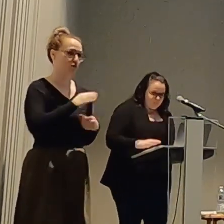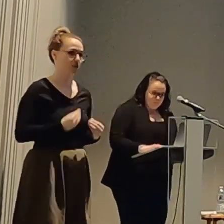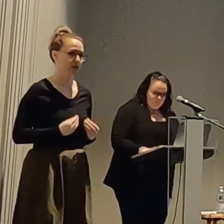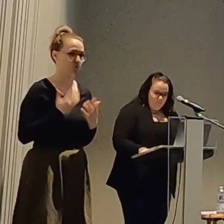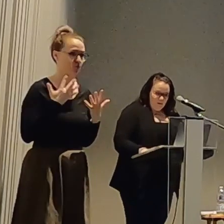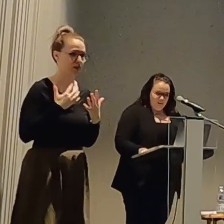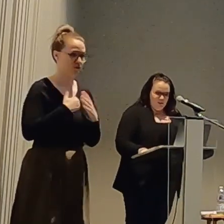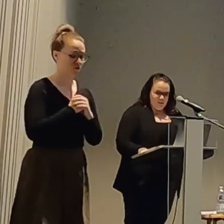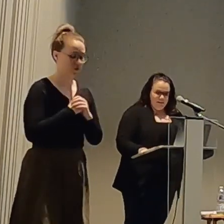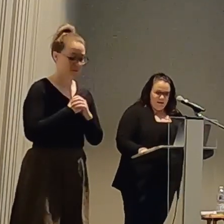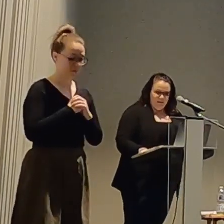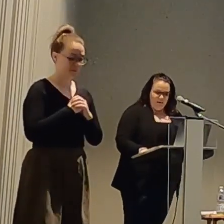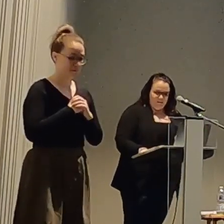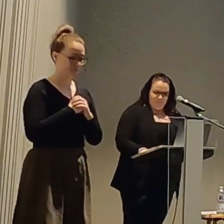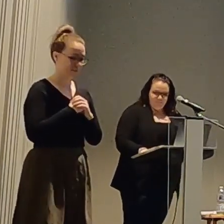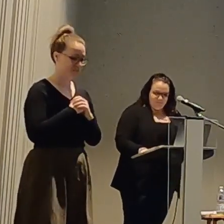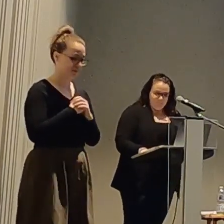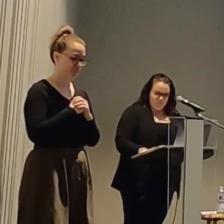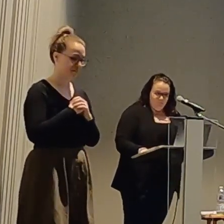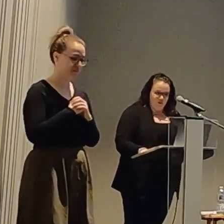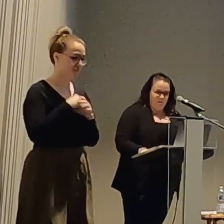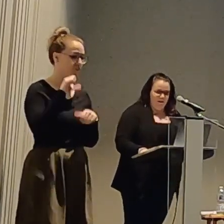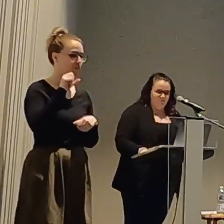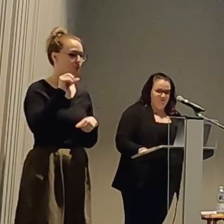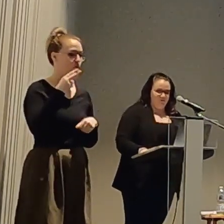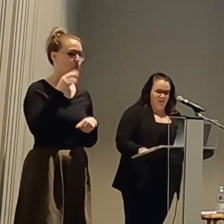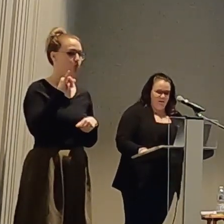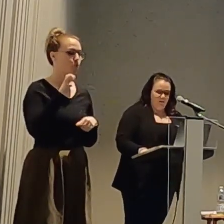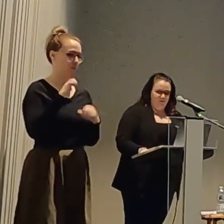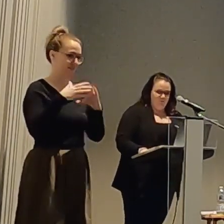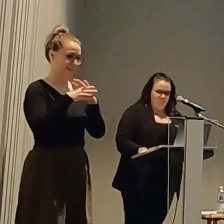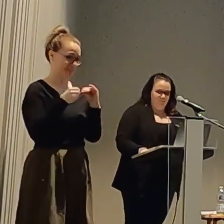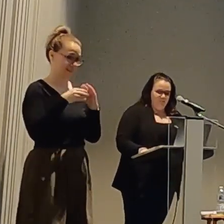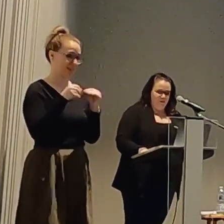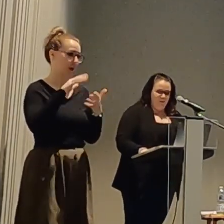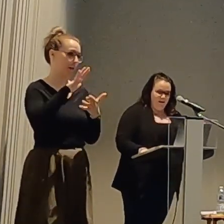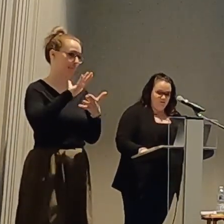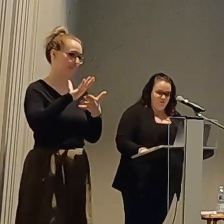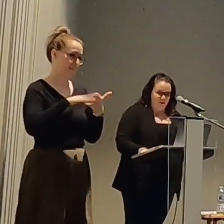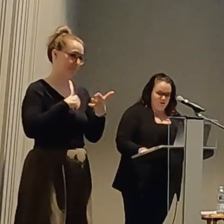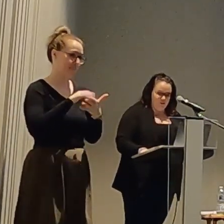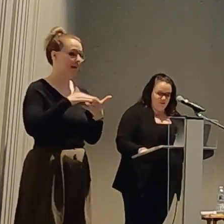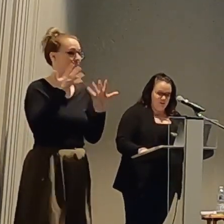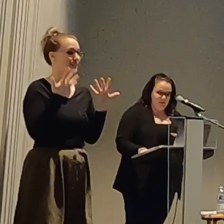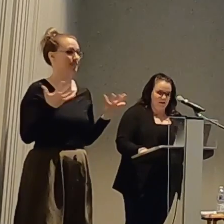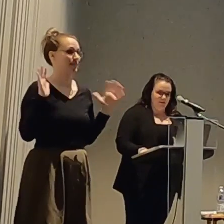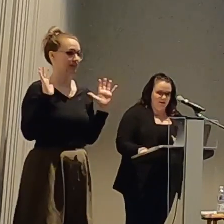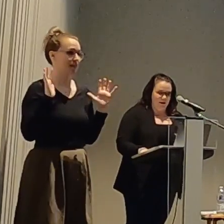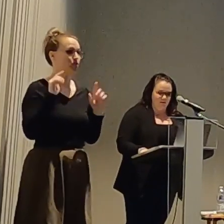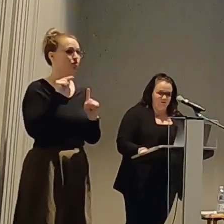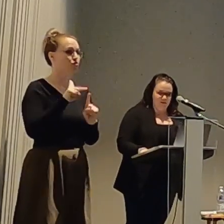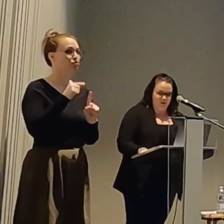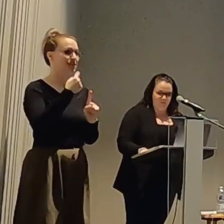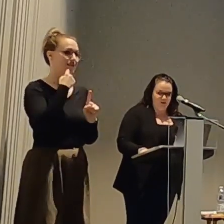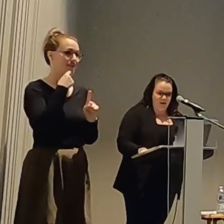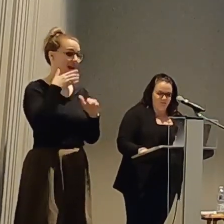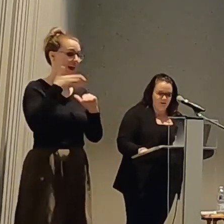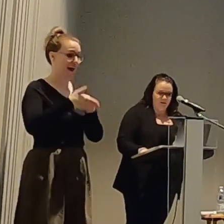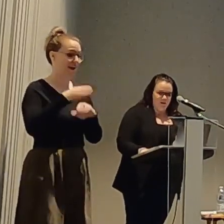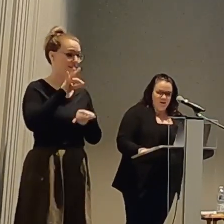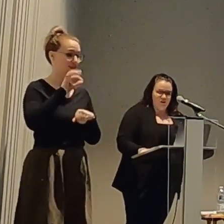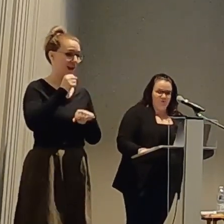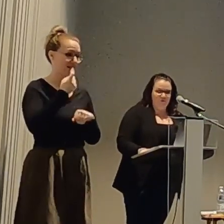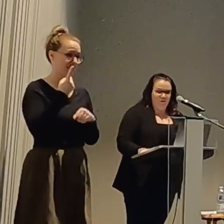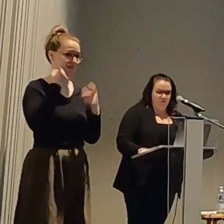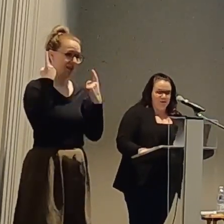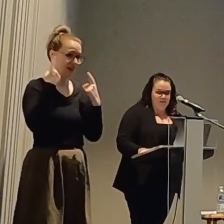So she said, when her painting was finished, she said that after September